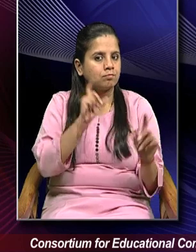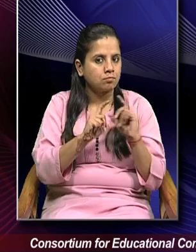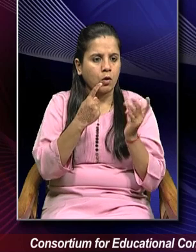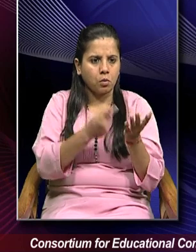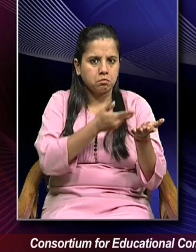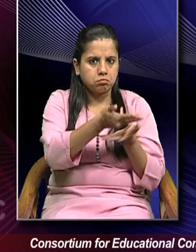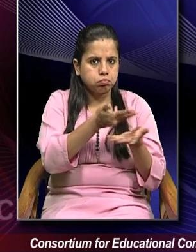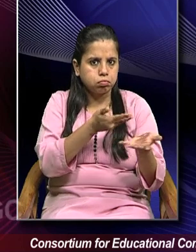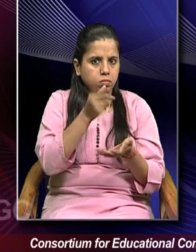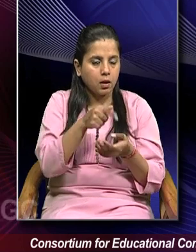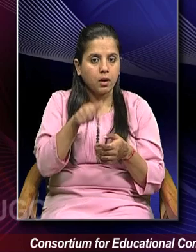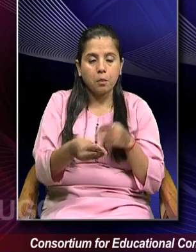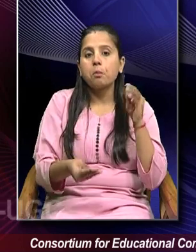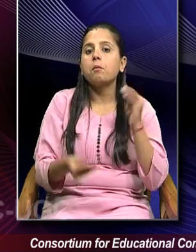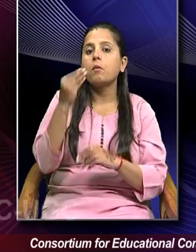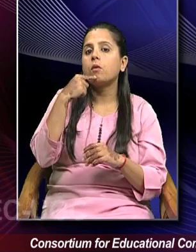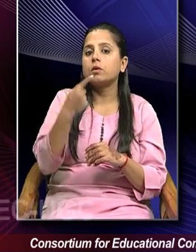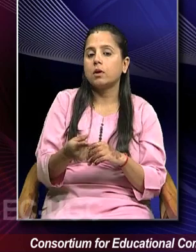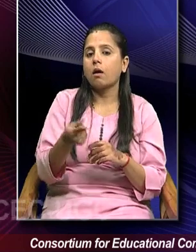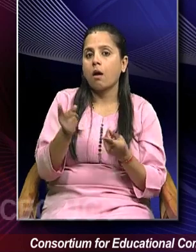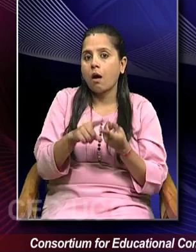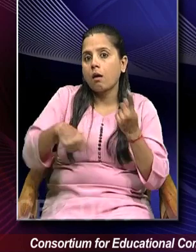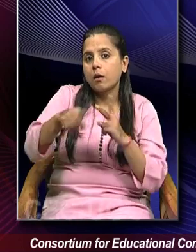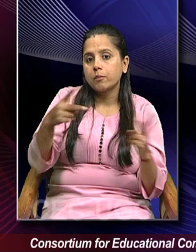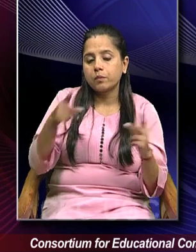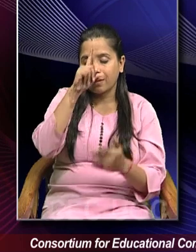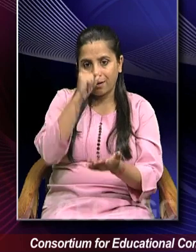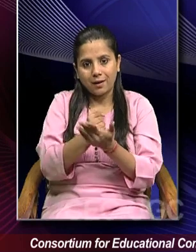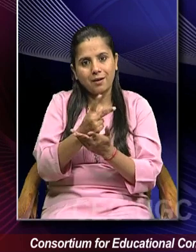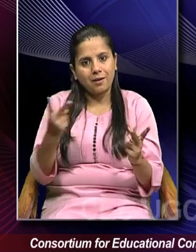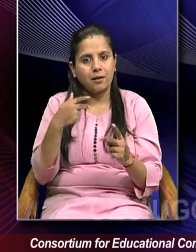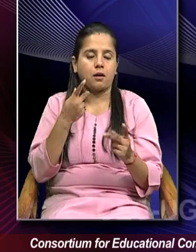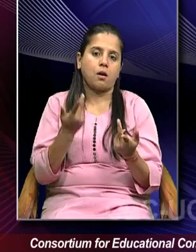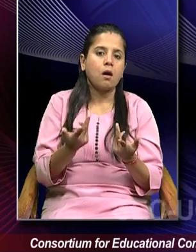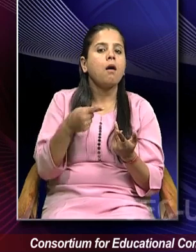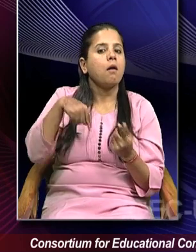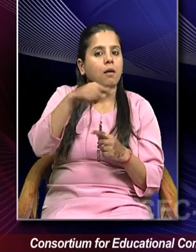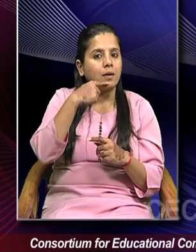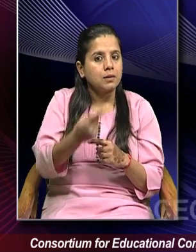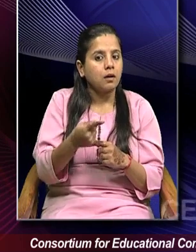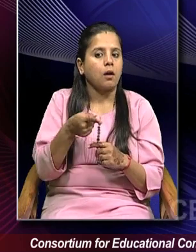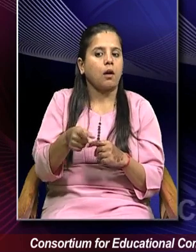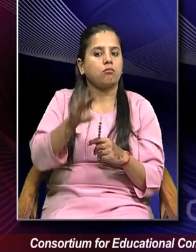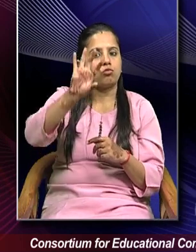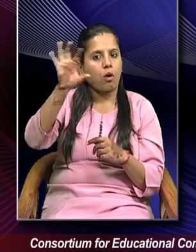of the war was huge, and the kind of decisions which were being taken by the respective